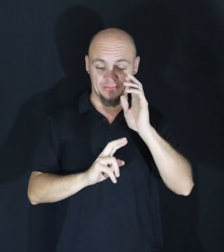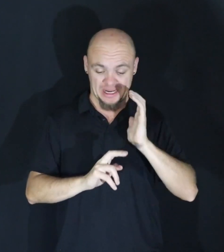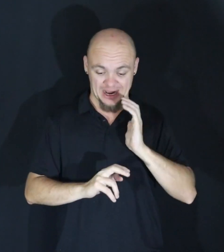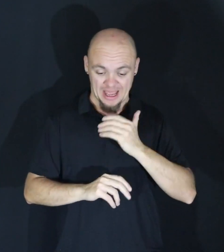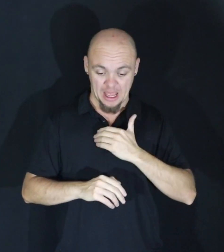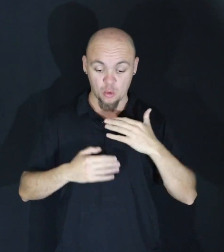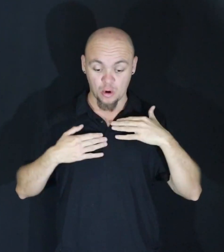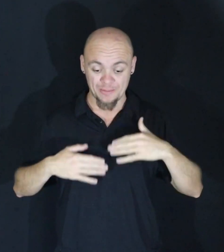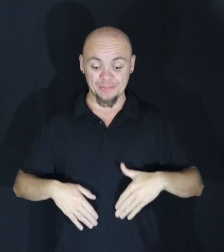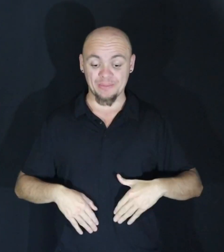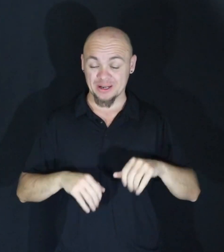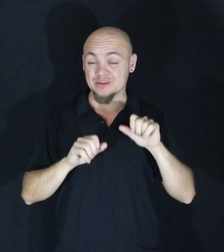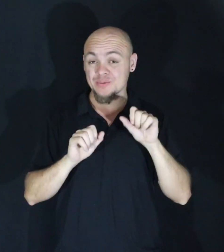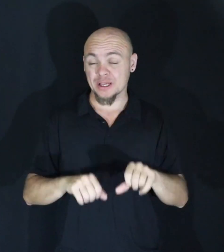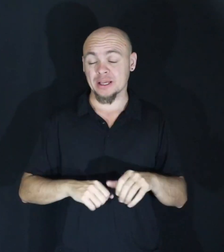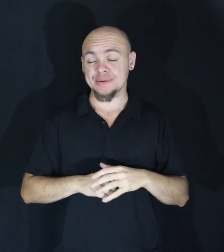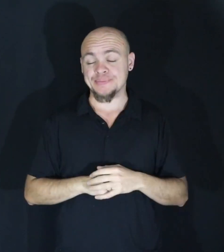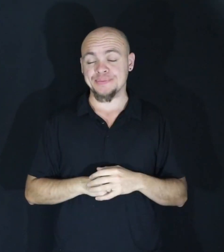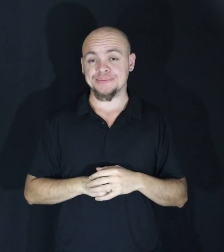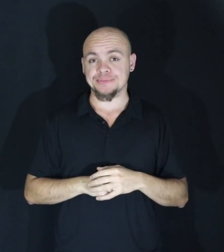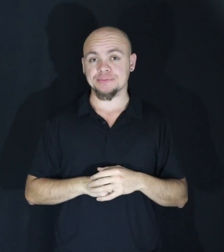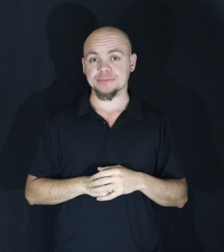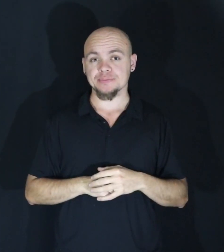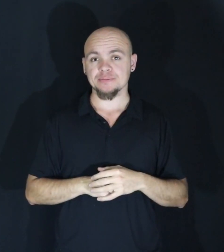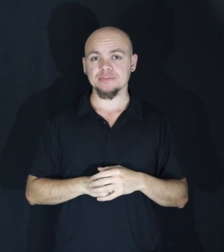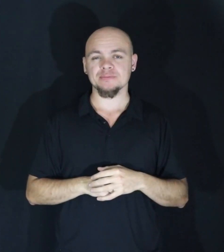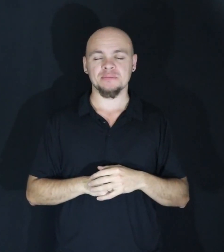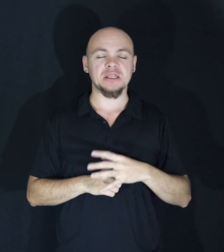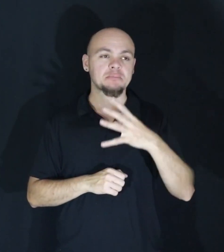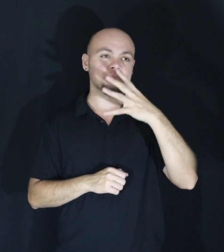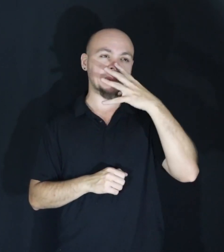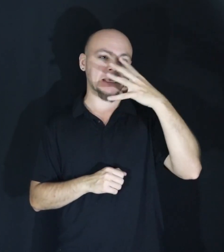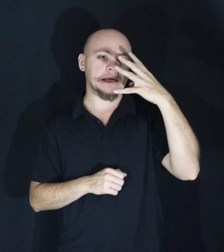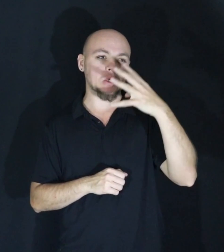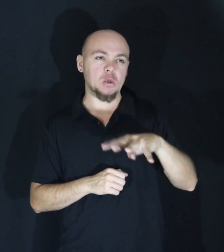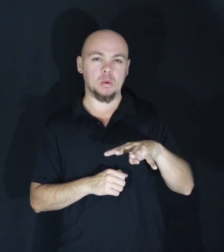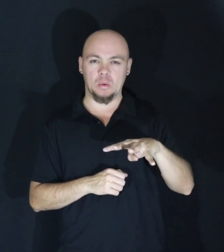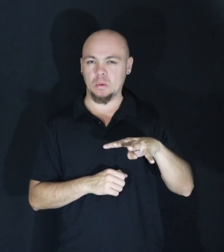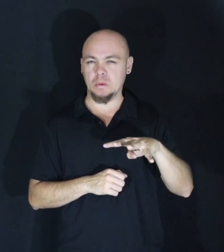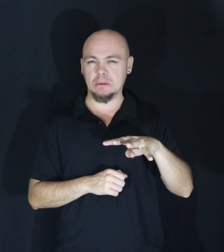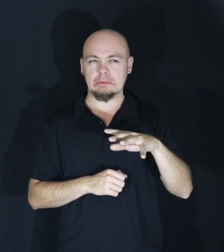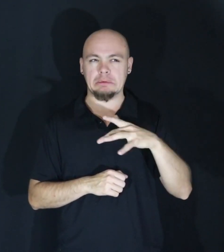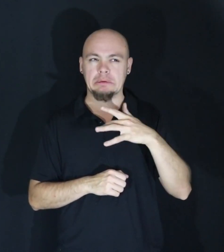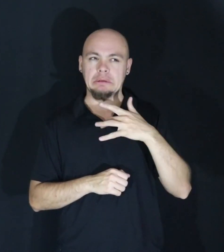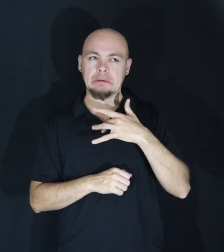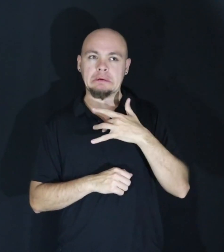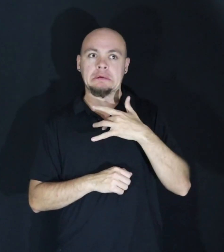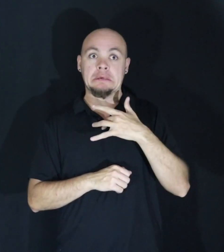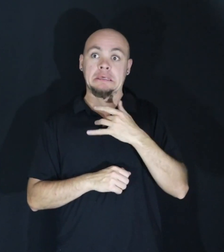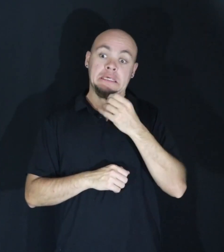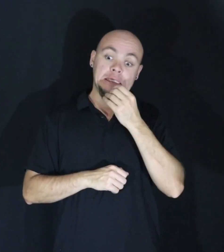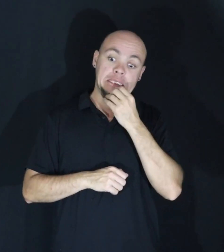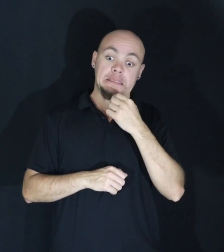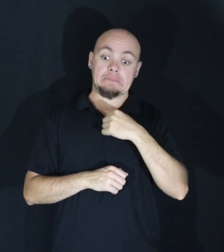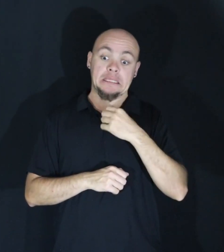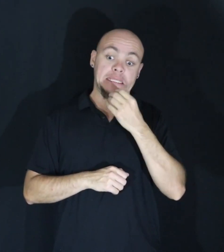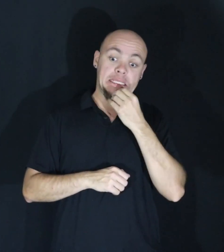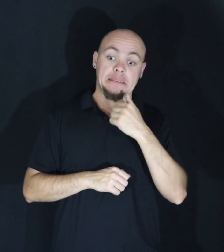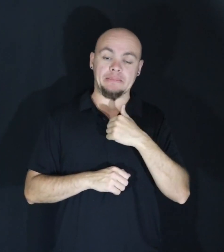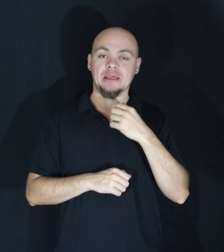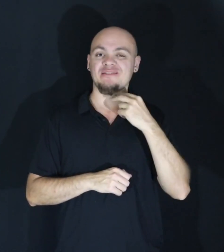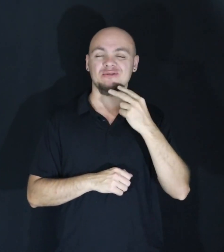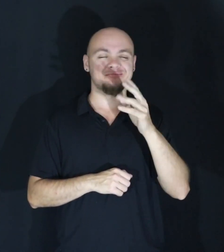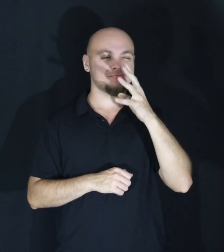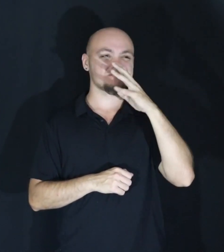and only bodies. We can choose to tune out that nagging, eat me